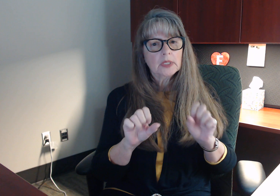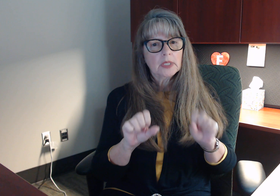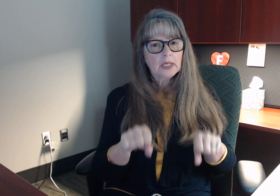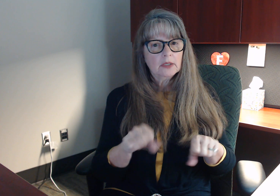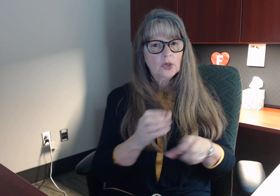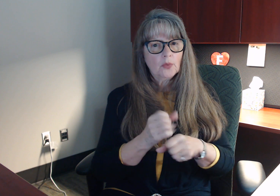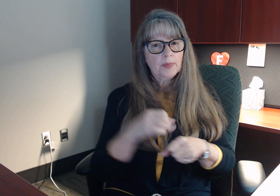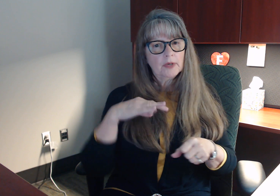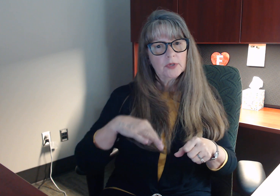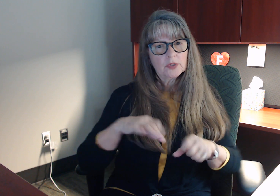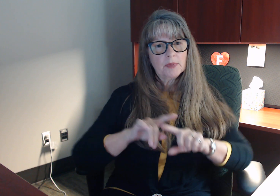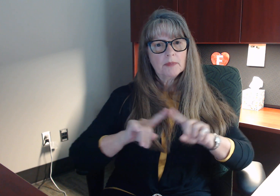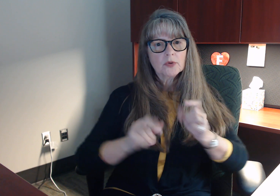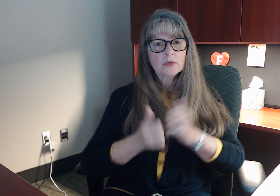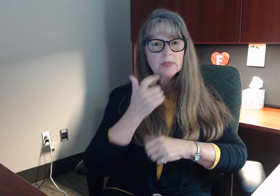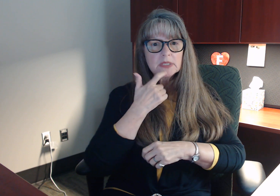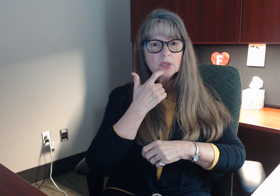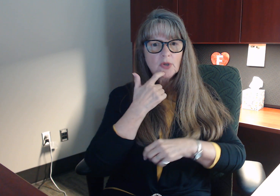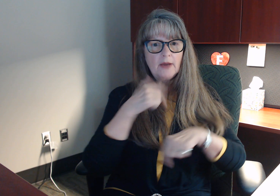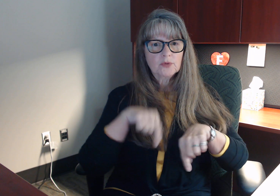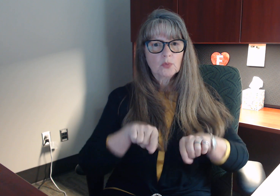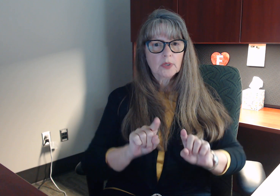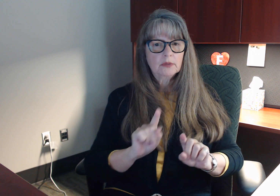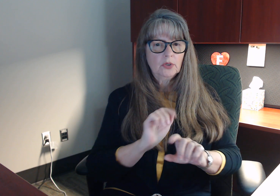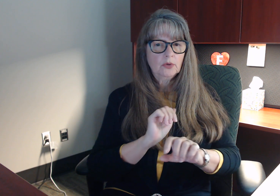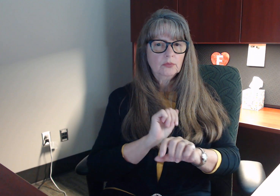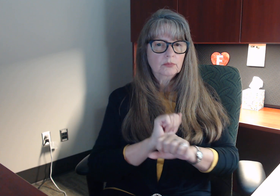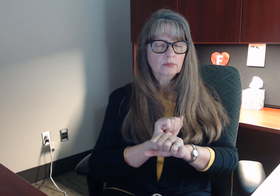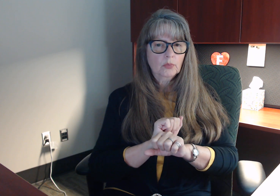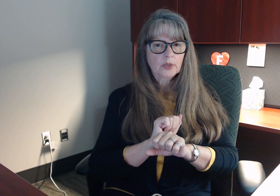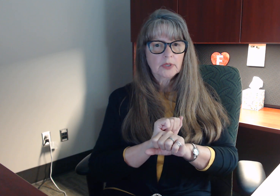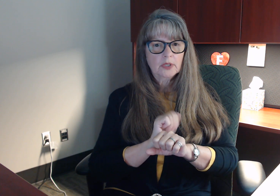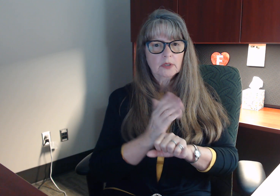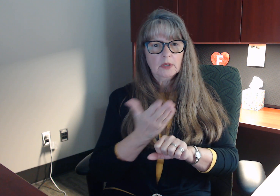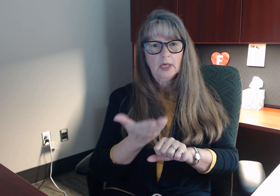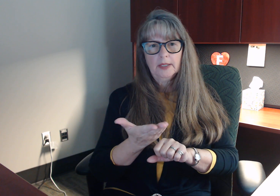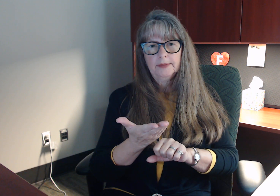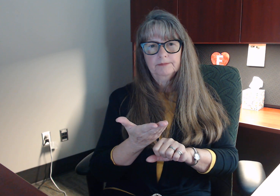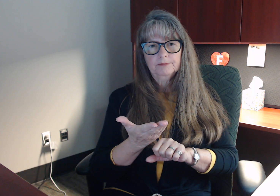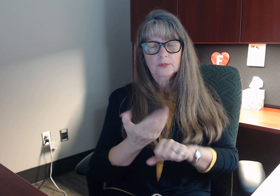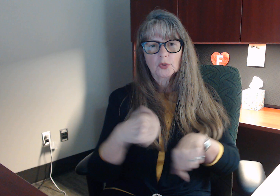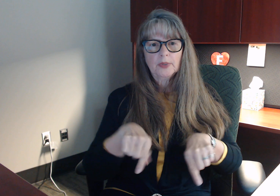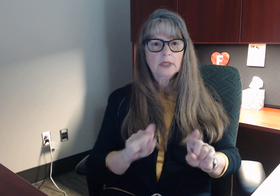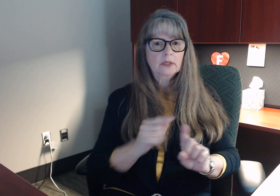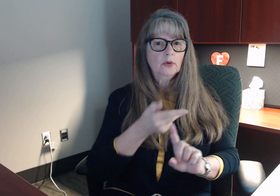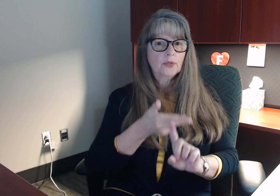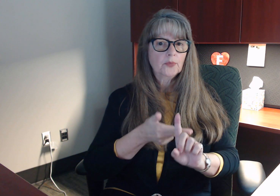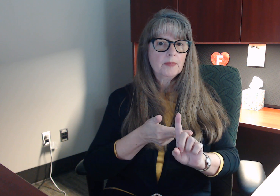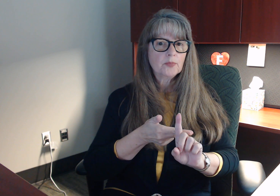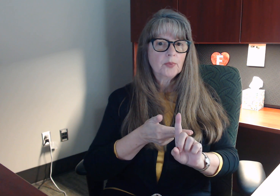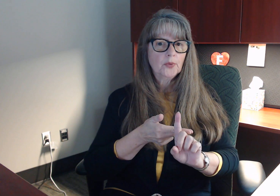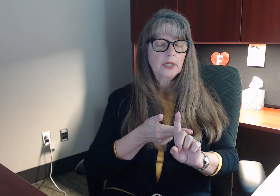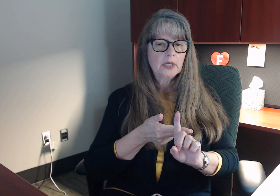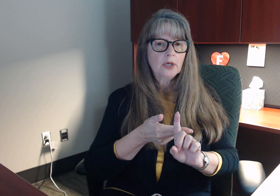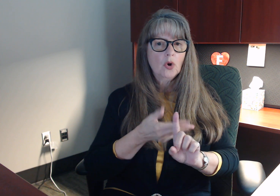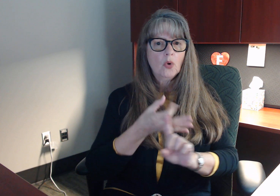get, benefits, but most of them, it says you have to work, work there during the, a 3-month period